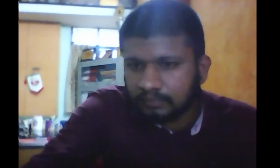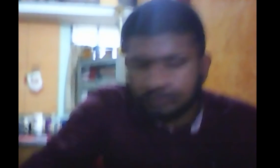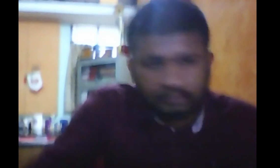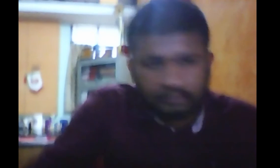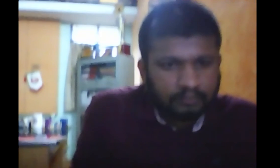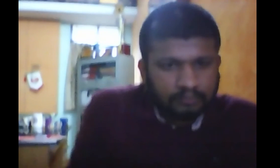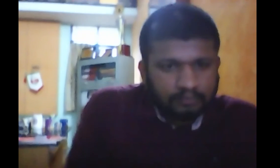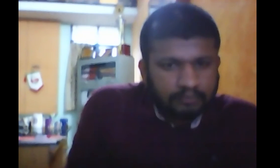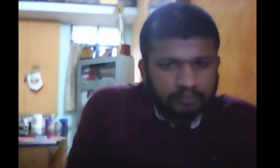Who is this?